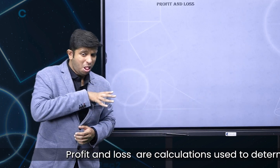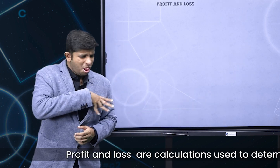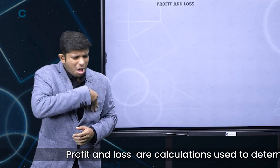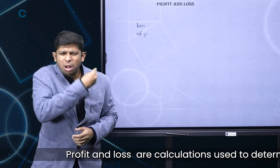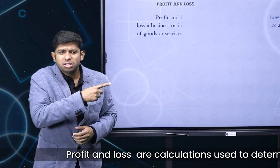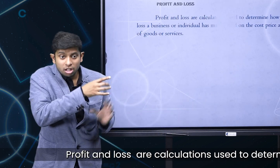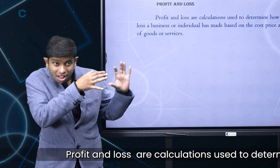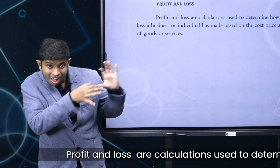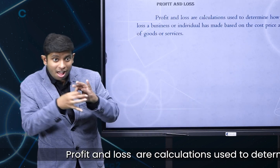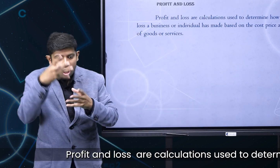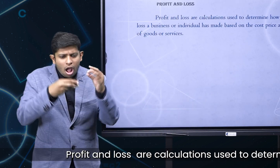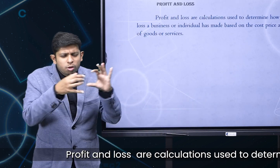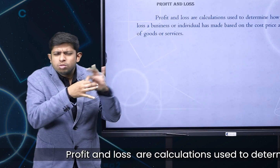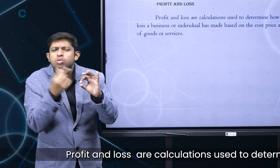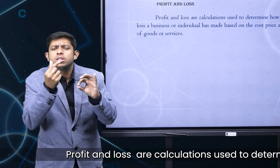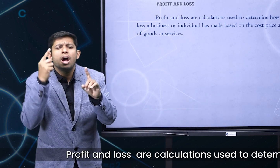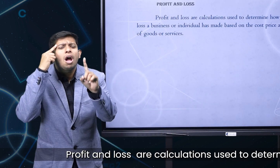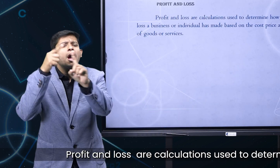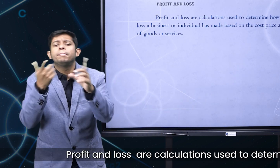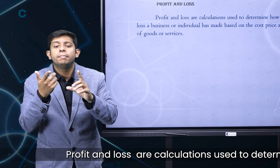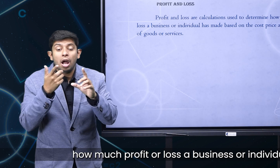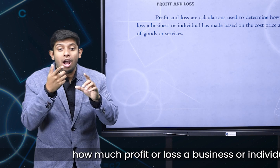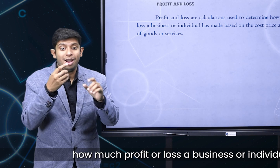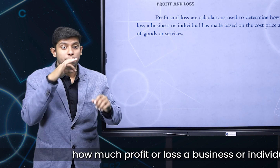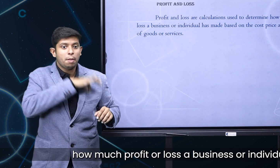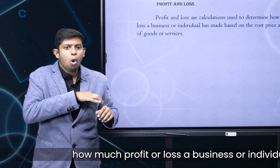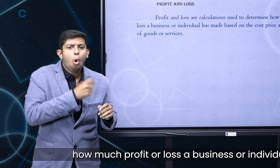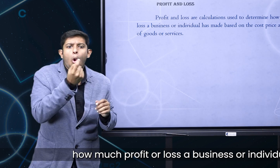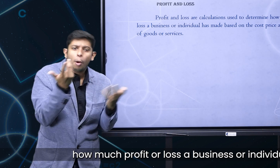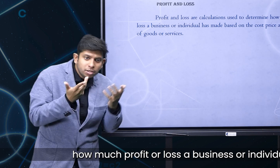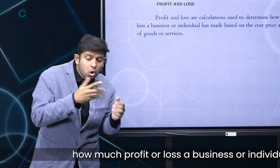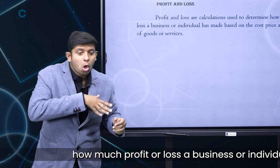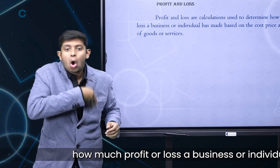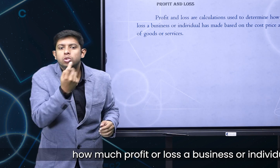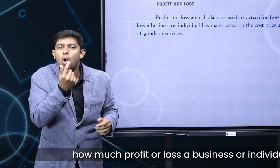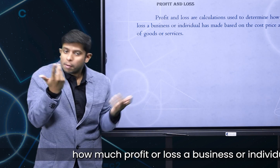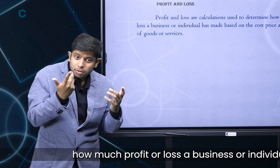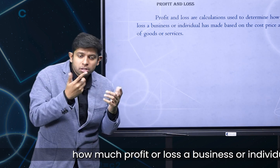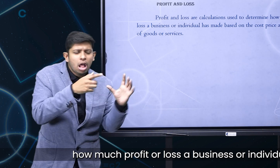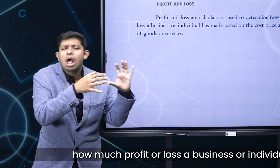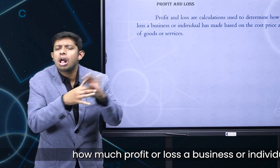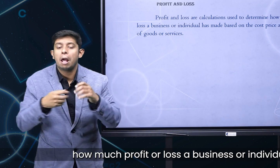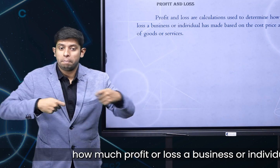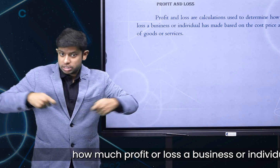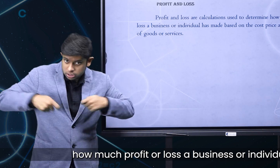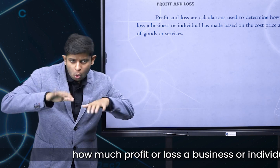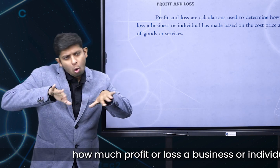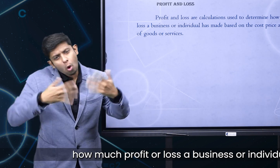Profit and loss are calculations used to determine how much profit or loss a business or individual